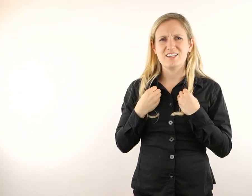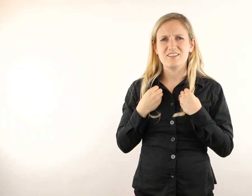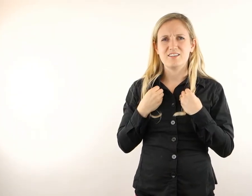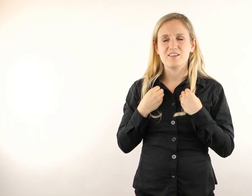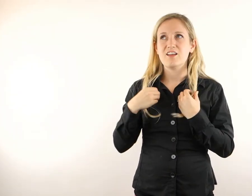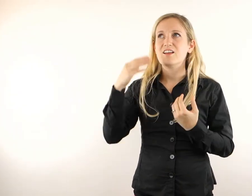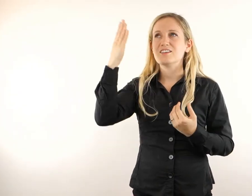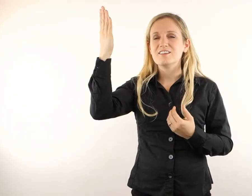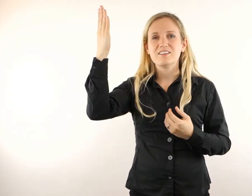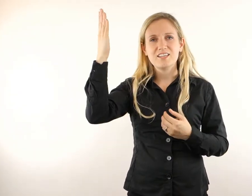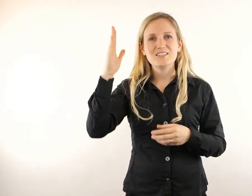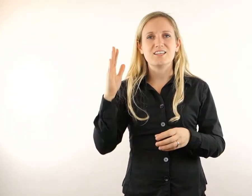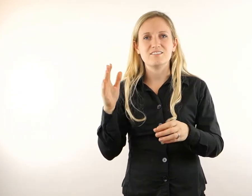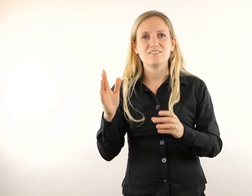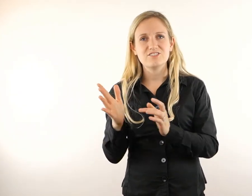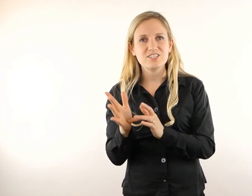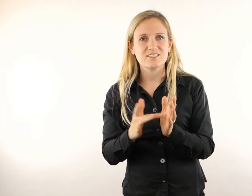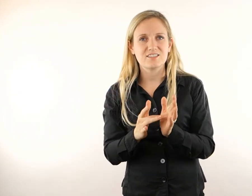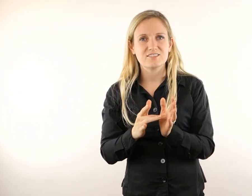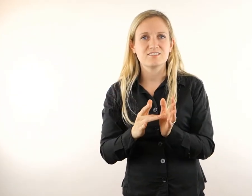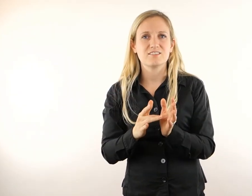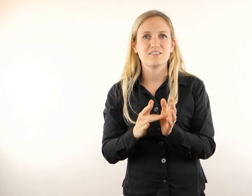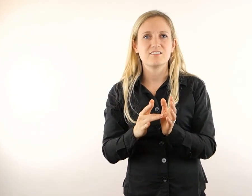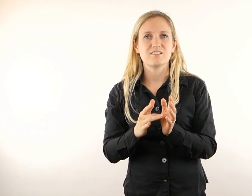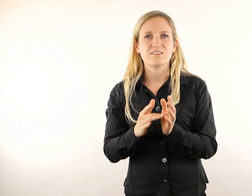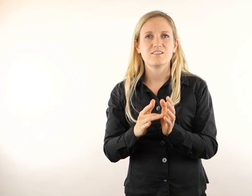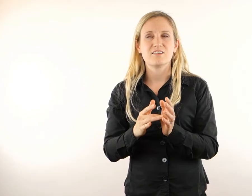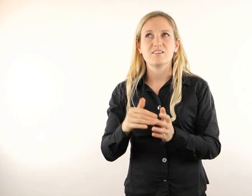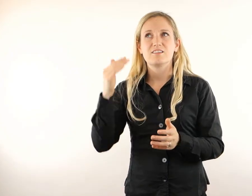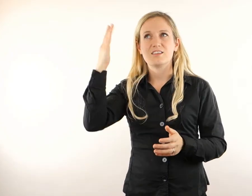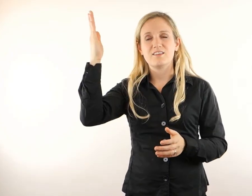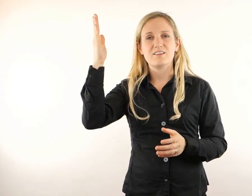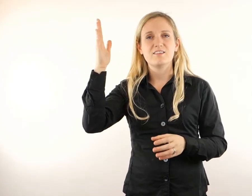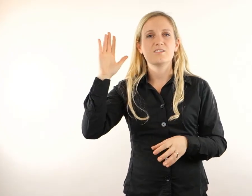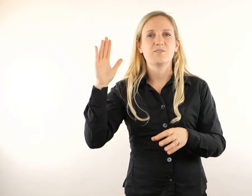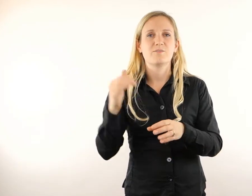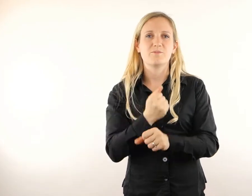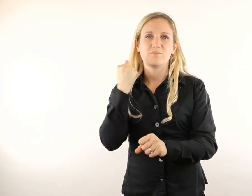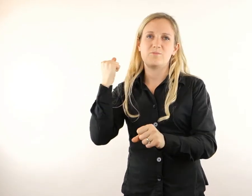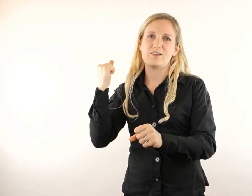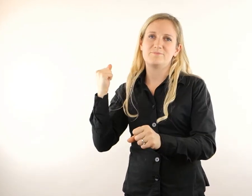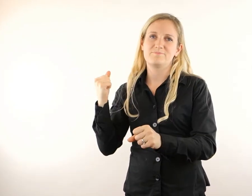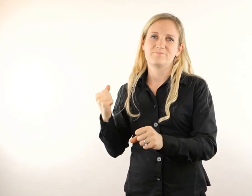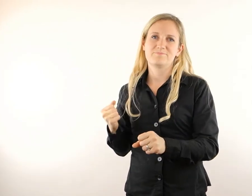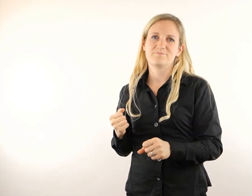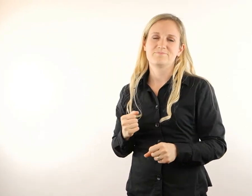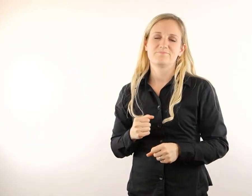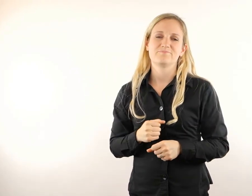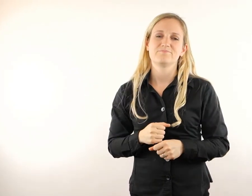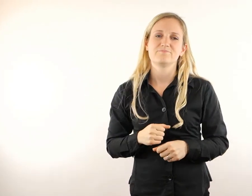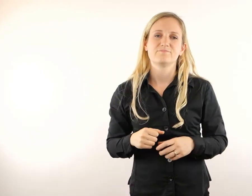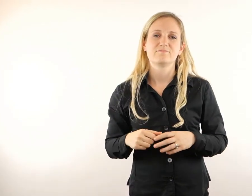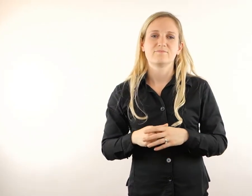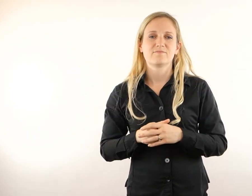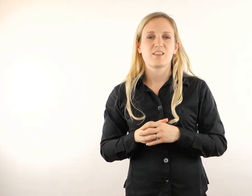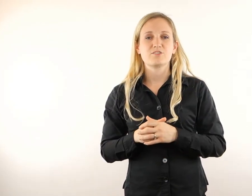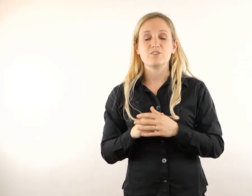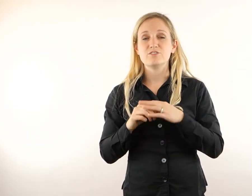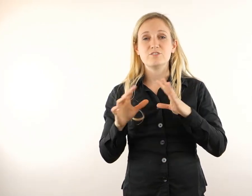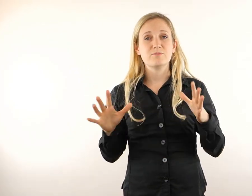in? He did. Jesus. He won. So you can do what